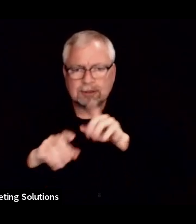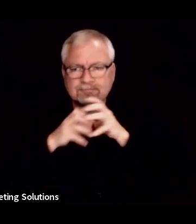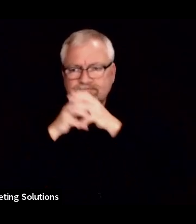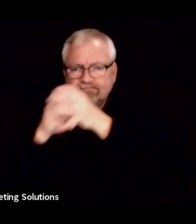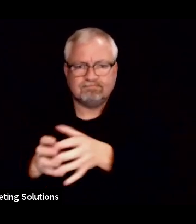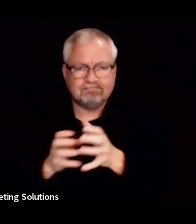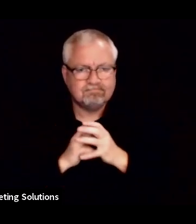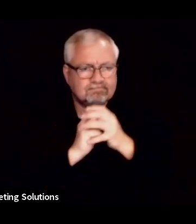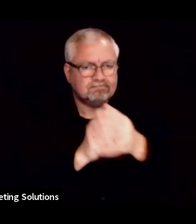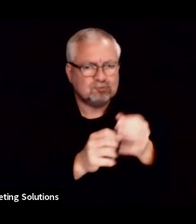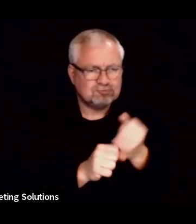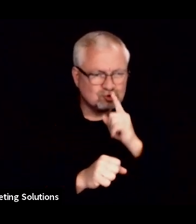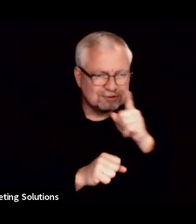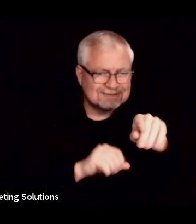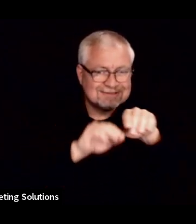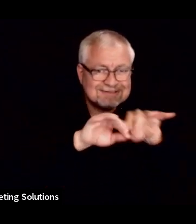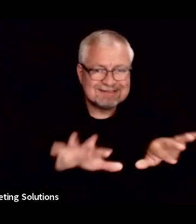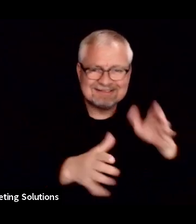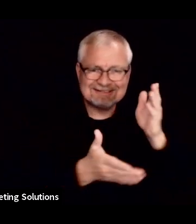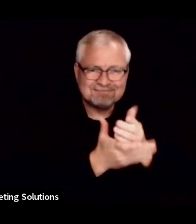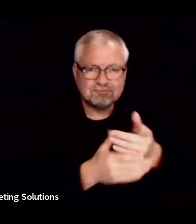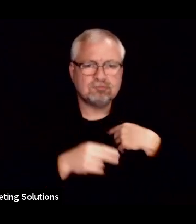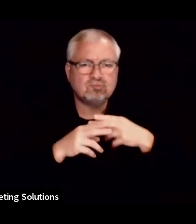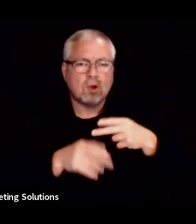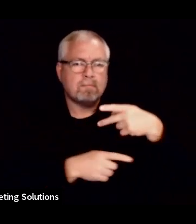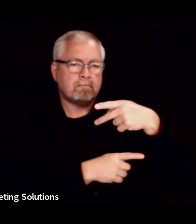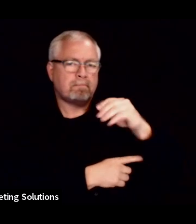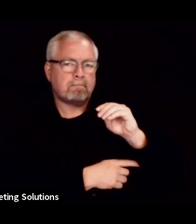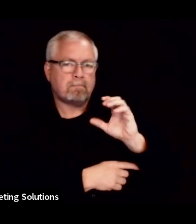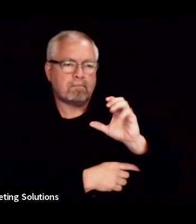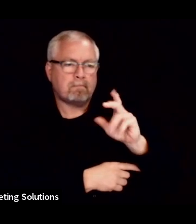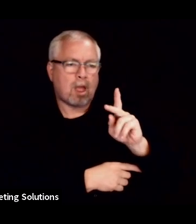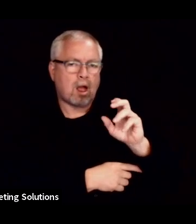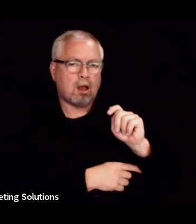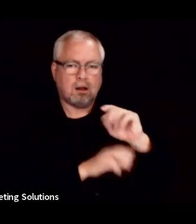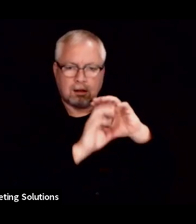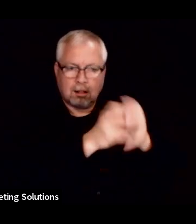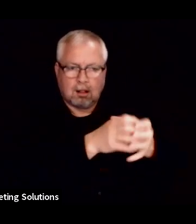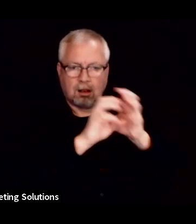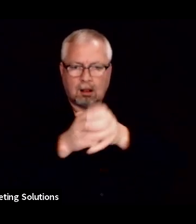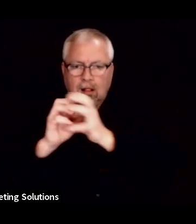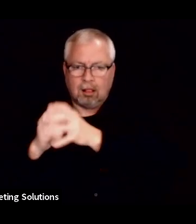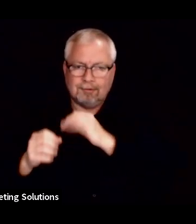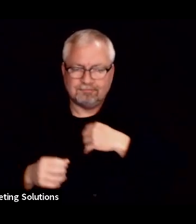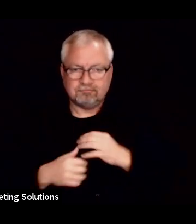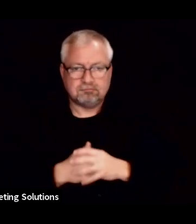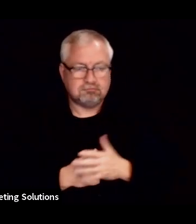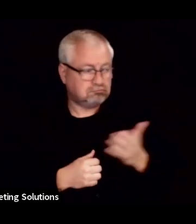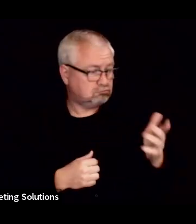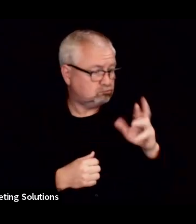pockets might be. Dr. Linfield, do you want to chime in at all? Sure.